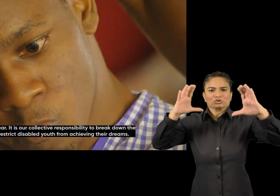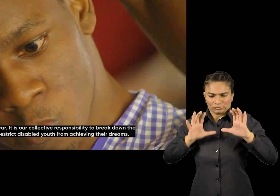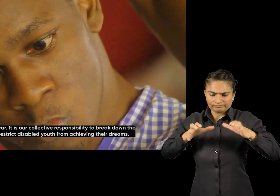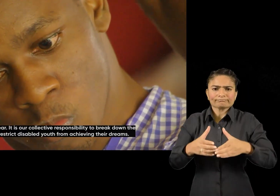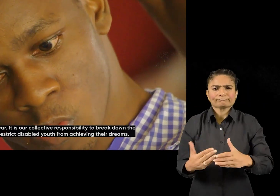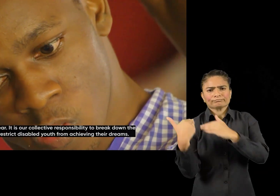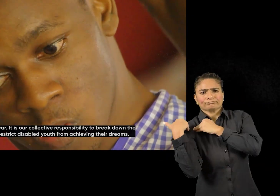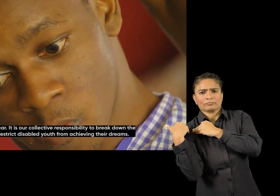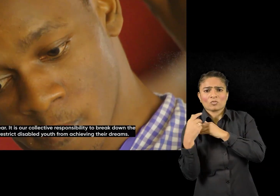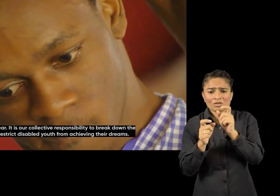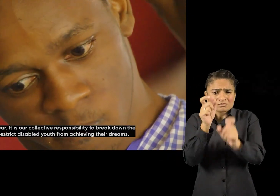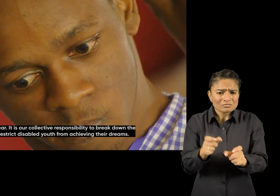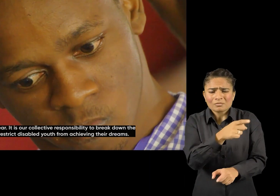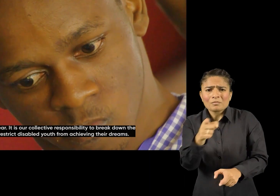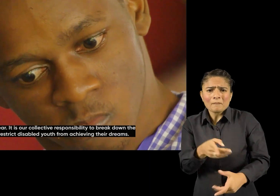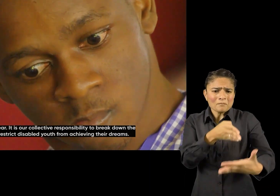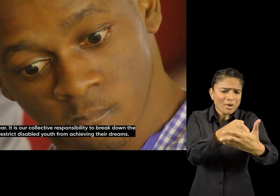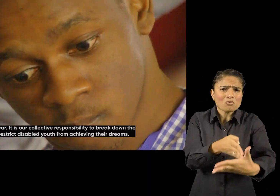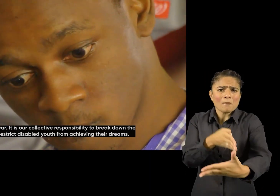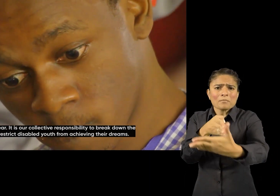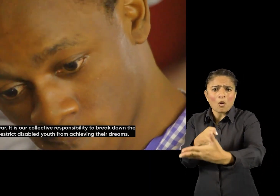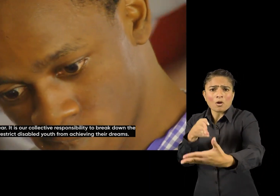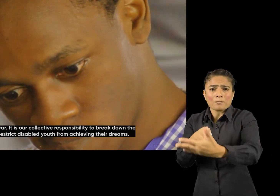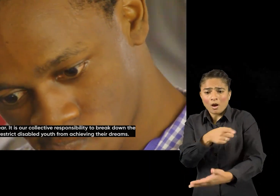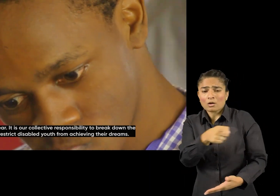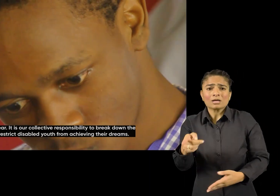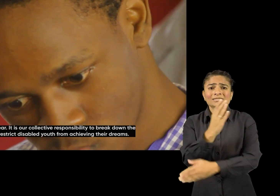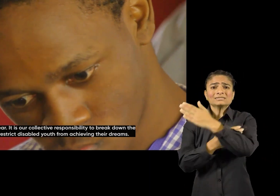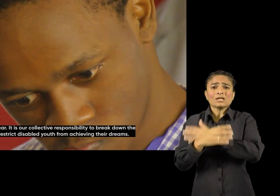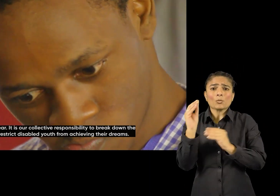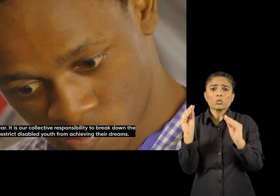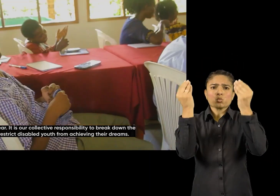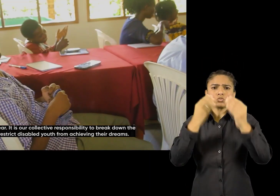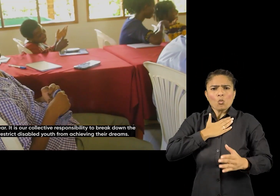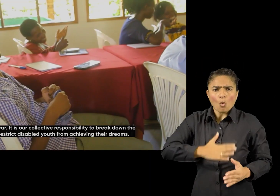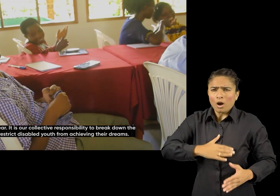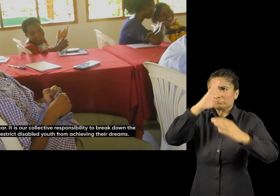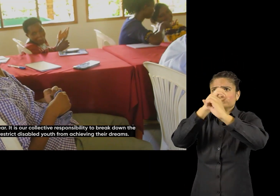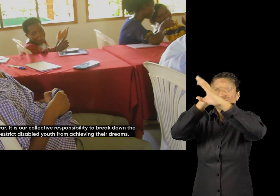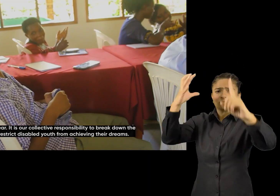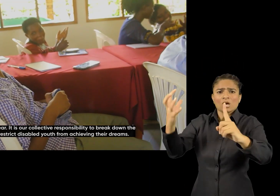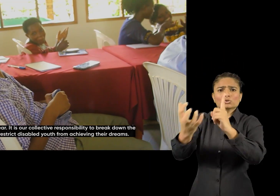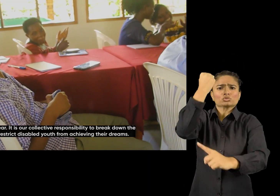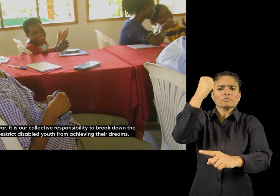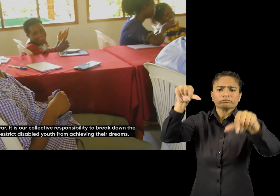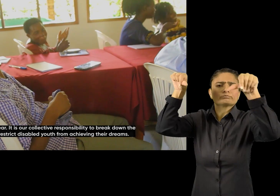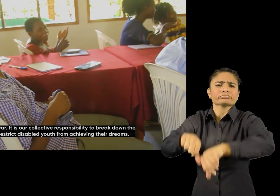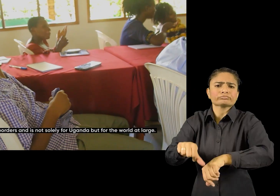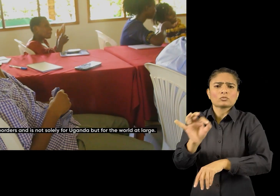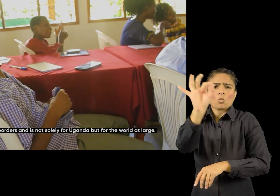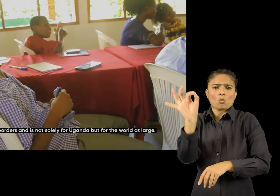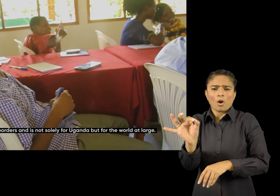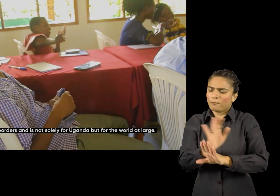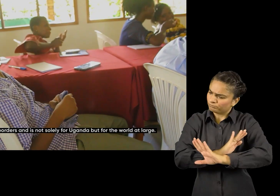collective responsibility to break down the barriers that restrict disabled youth from achieving their